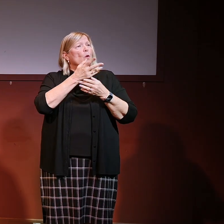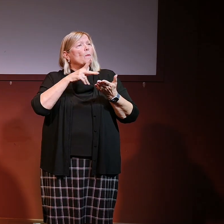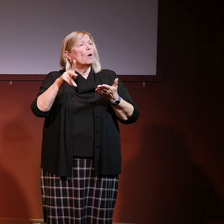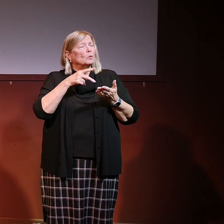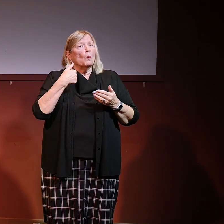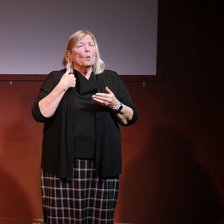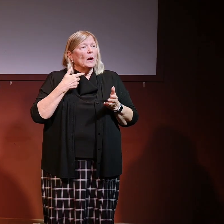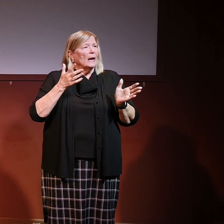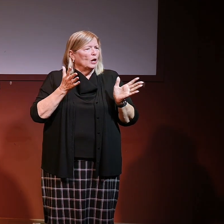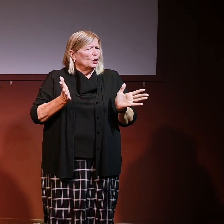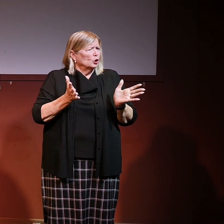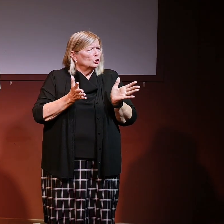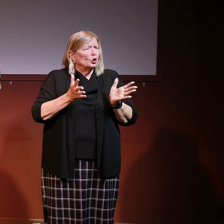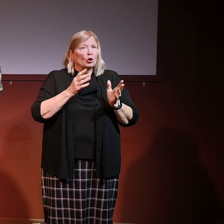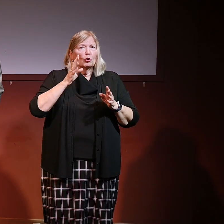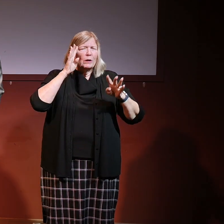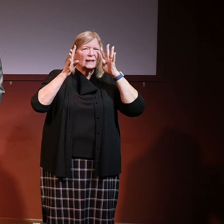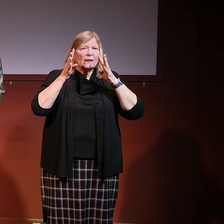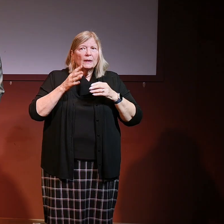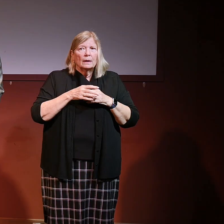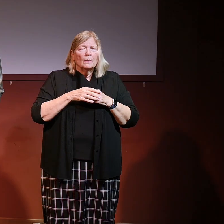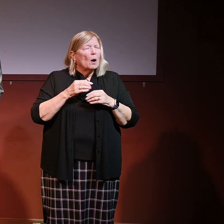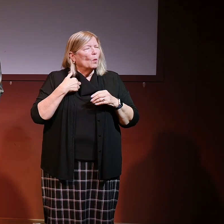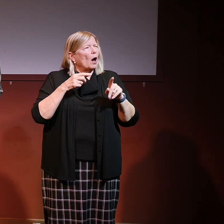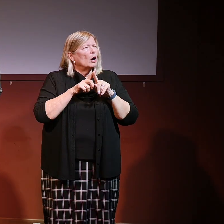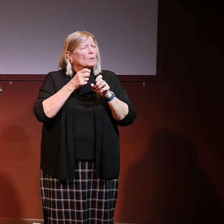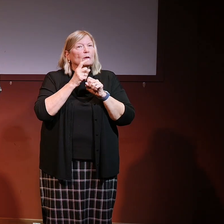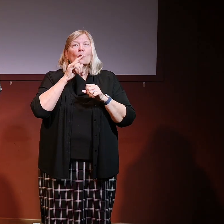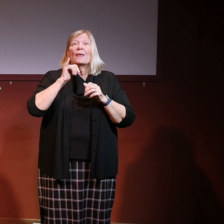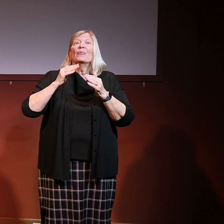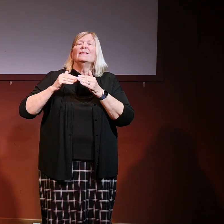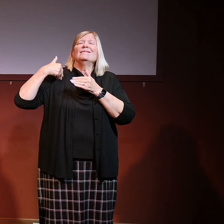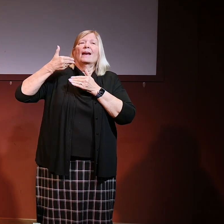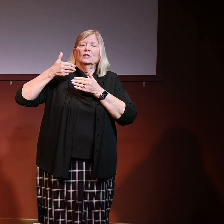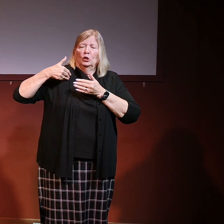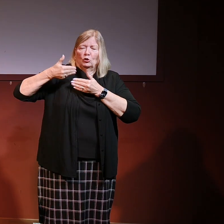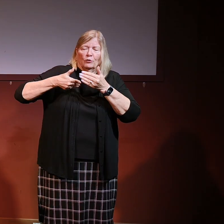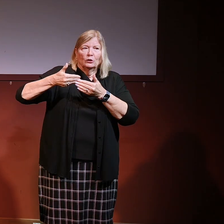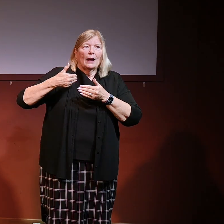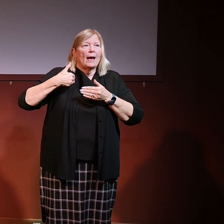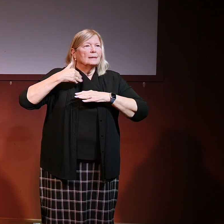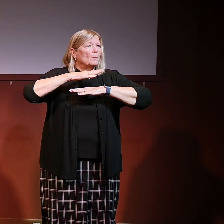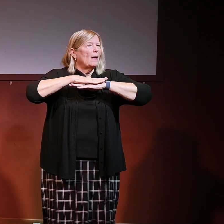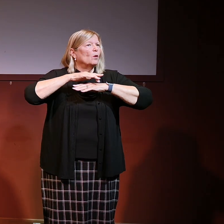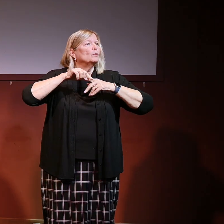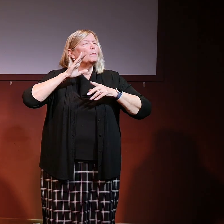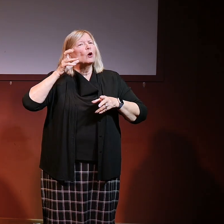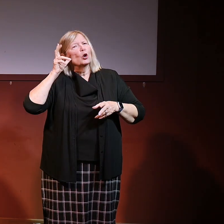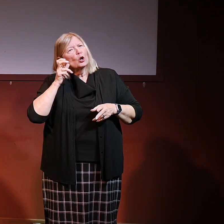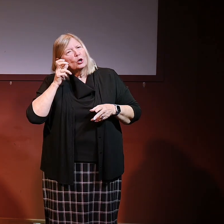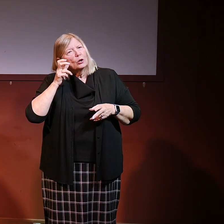not only nurture creativity, but we also ensure that the next generation has a platform to be heard,